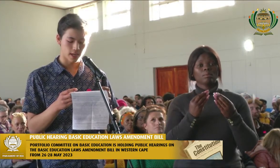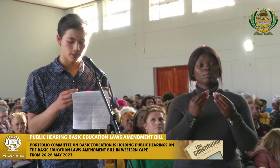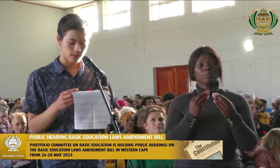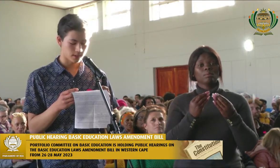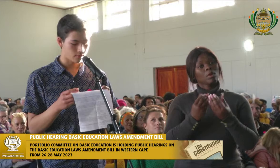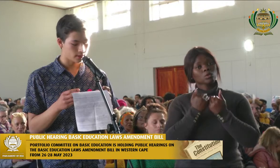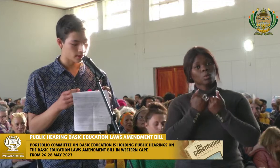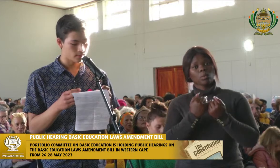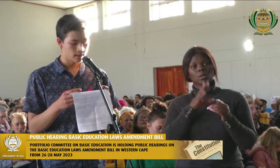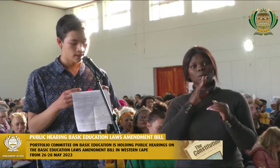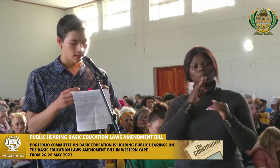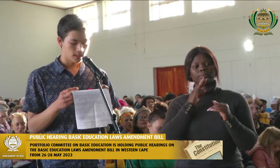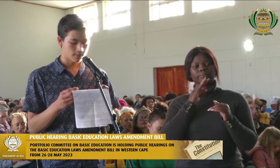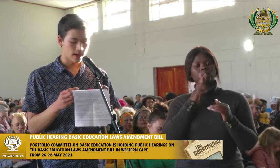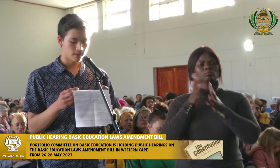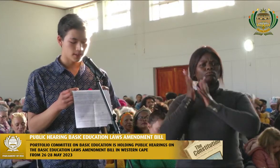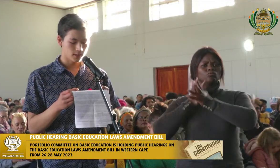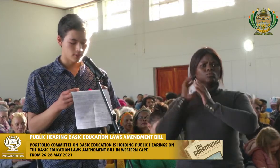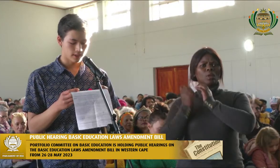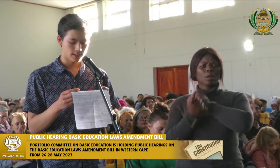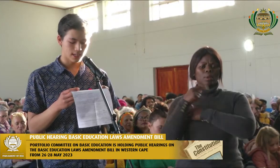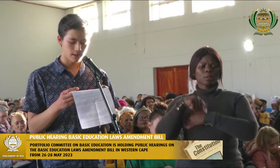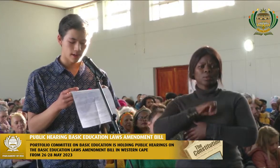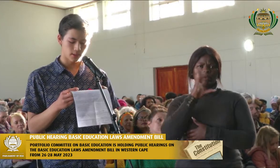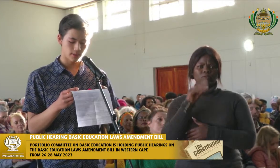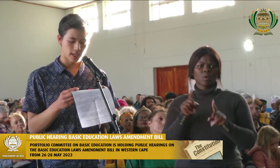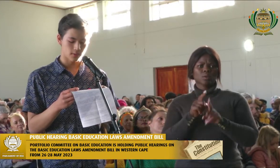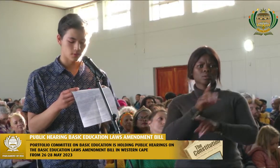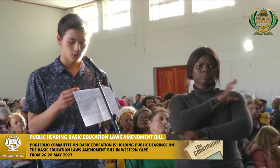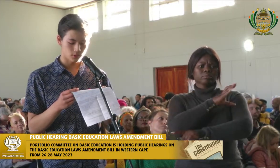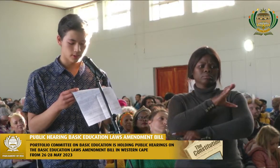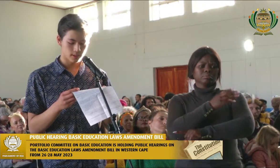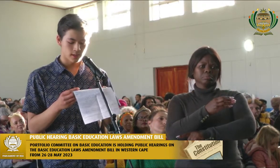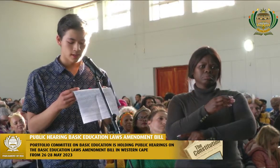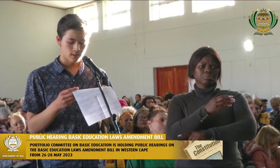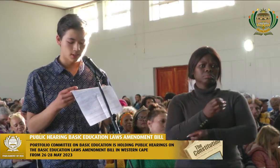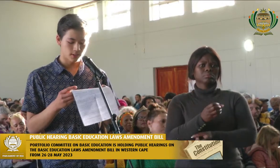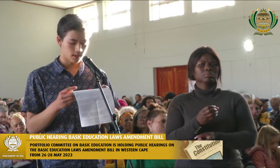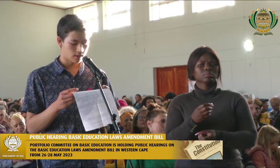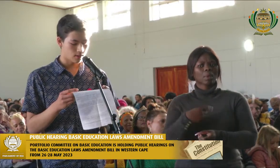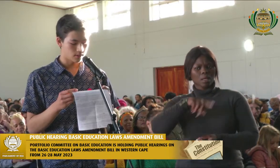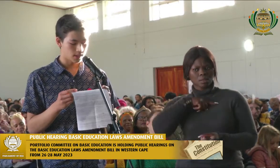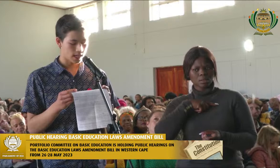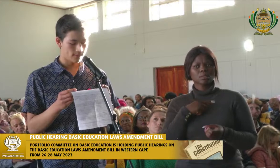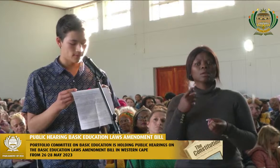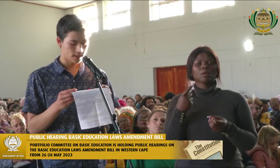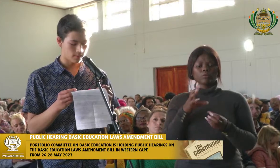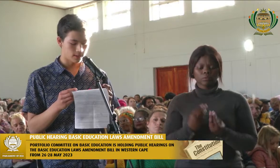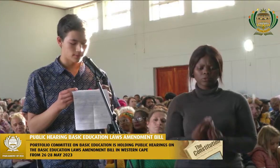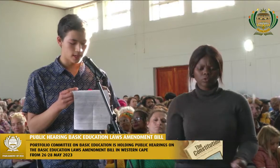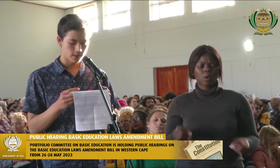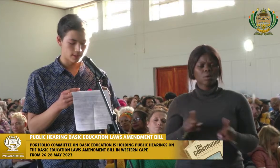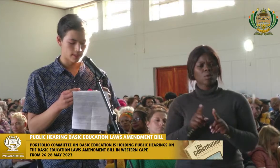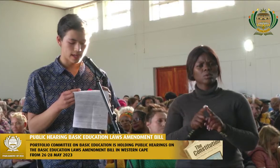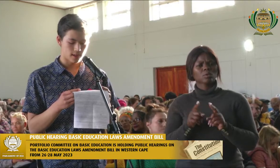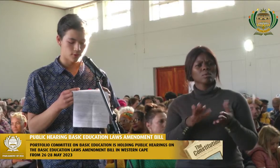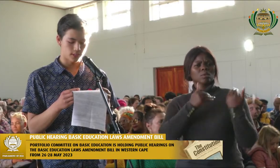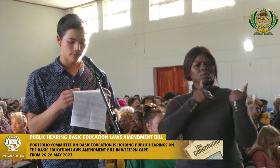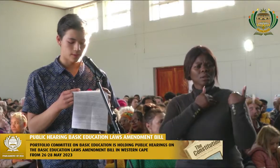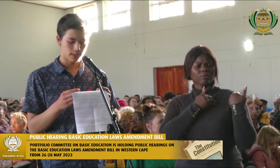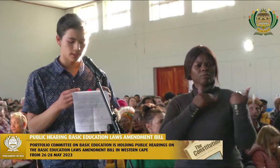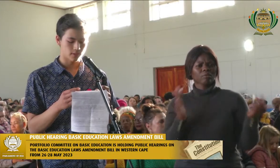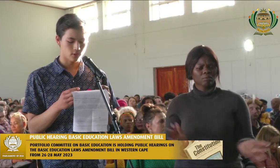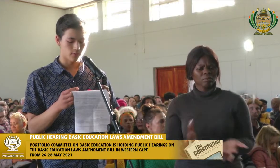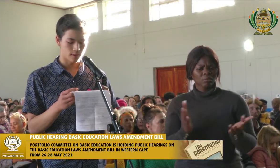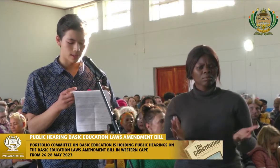for education in South Africa. It empowers us to create a tailor-made education for children, nurtures their growth in a safe and flexible environment, and allows